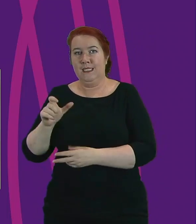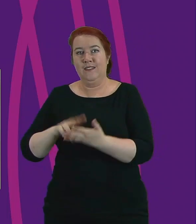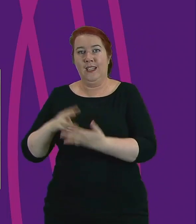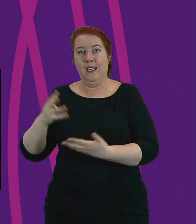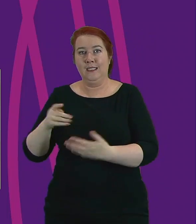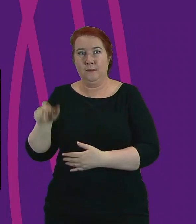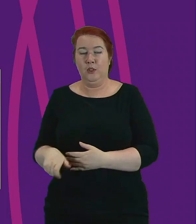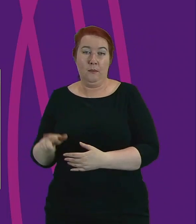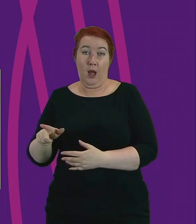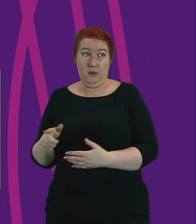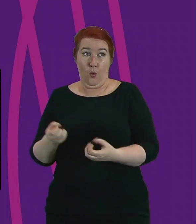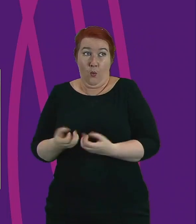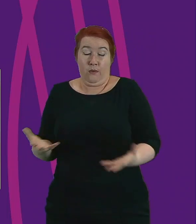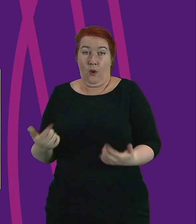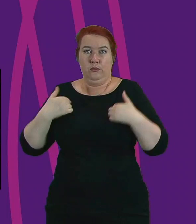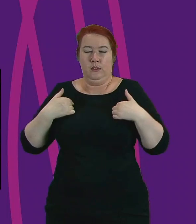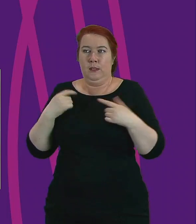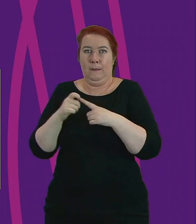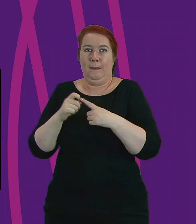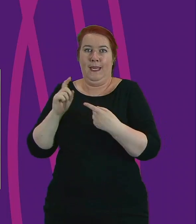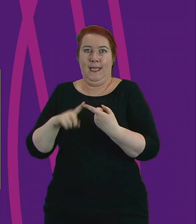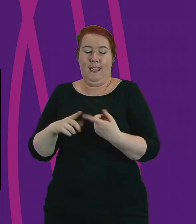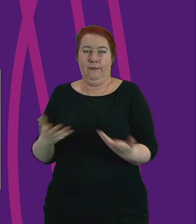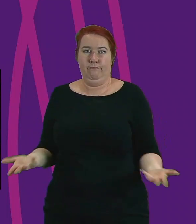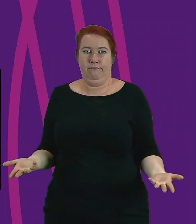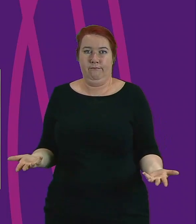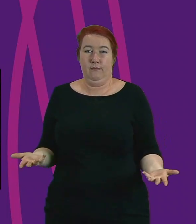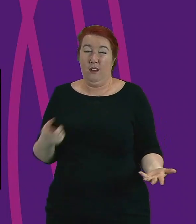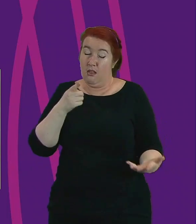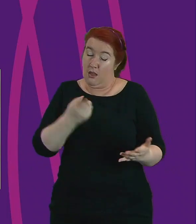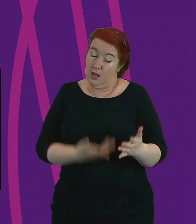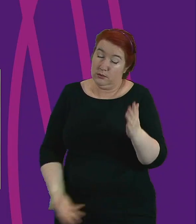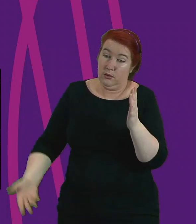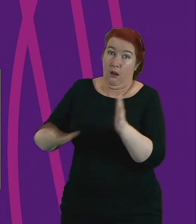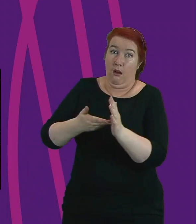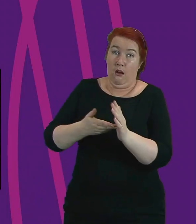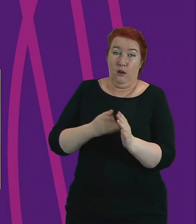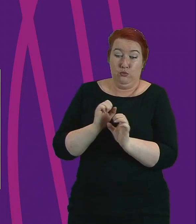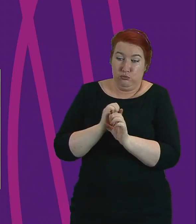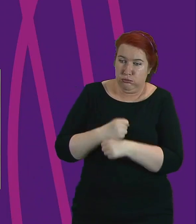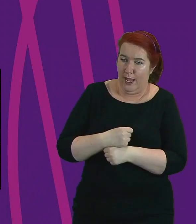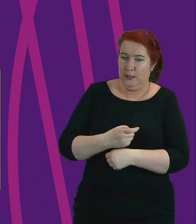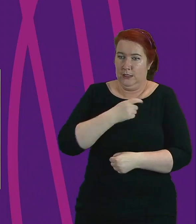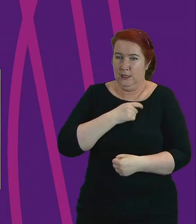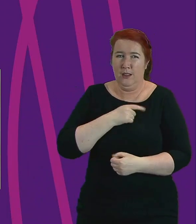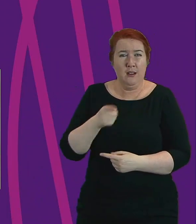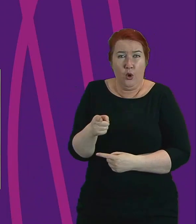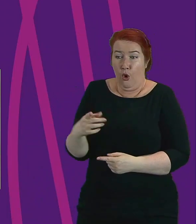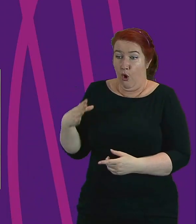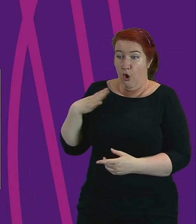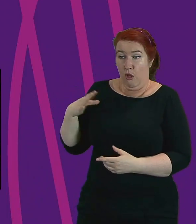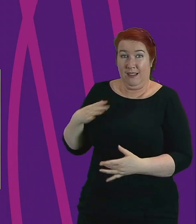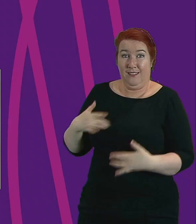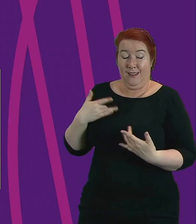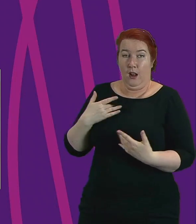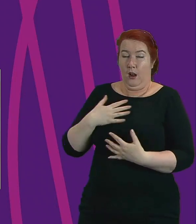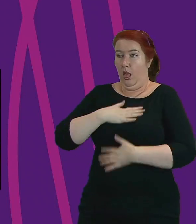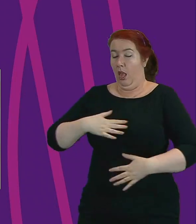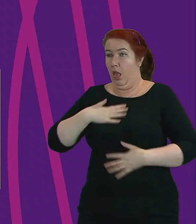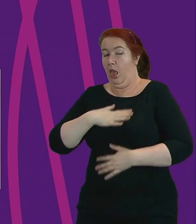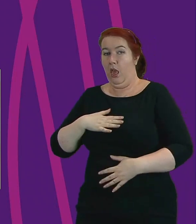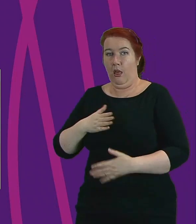PPE. Now, this has added to the stress and anxiety that staff are feeling when working during the pandemic. Our